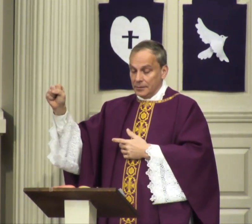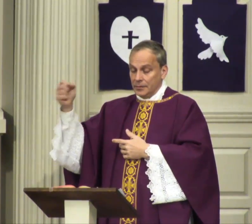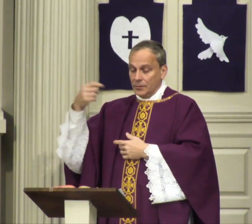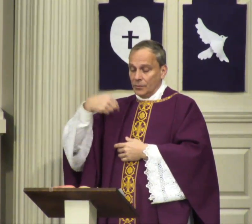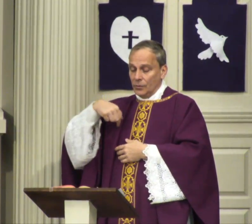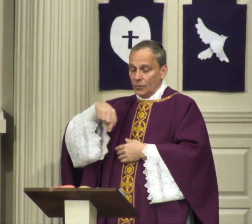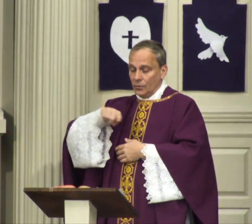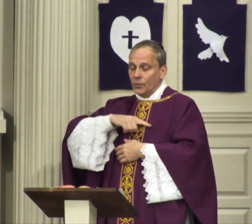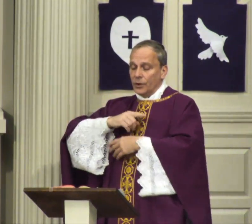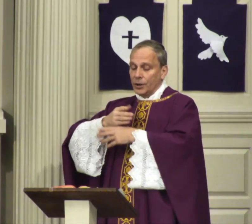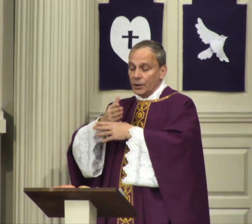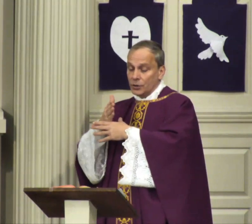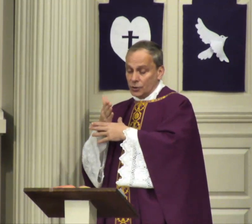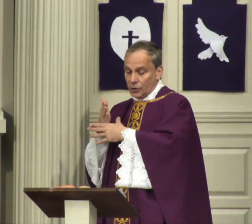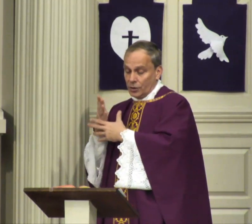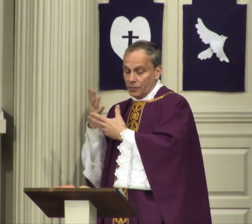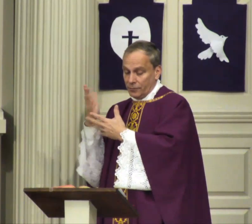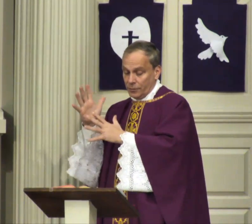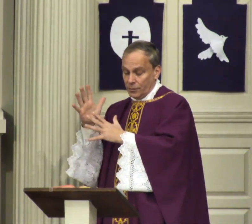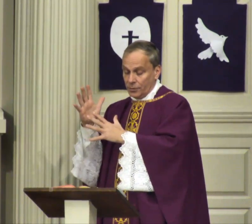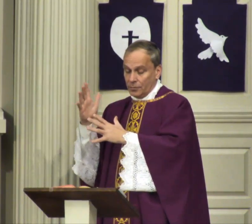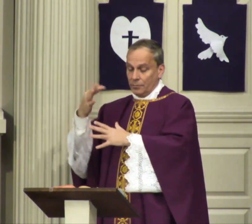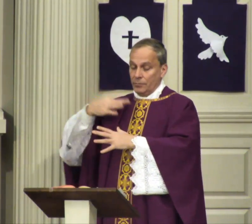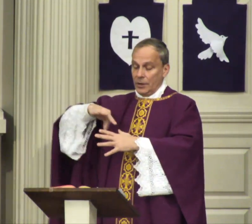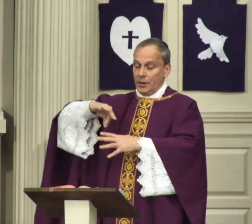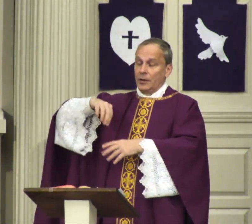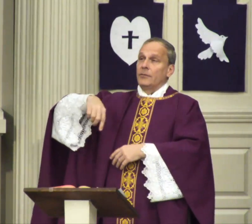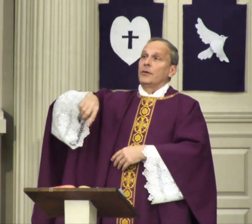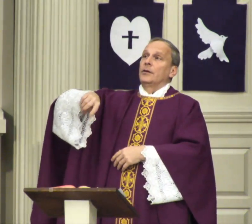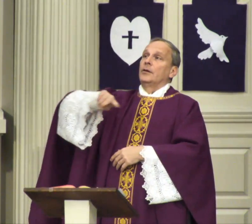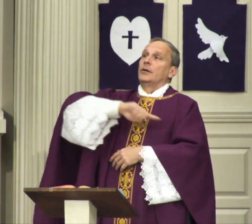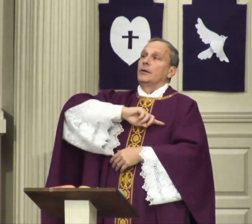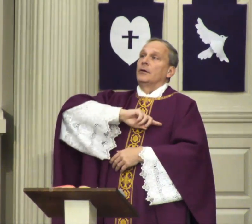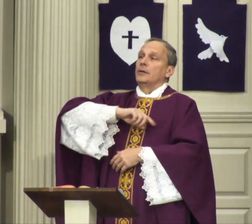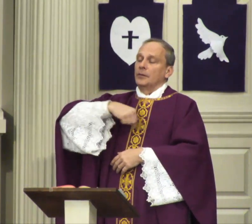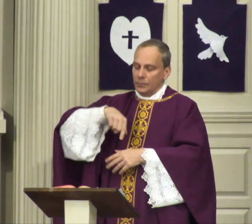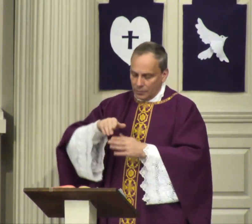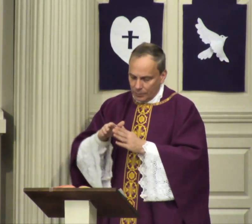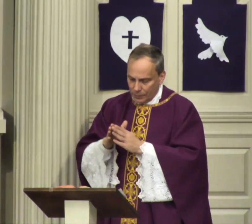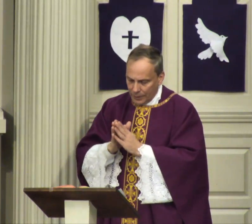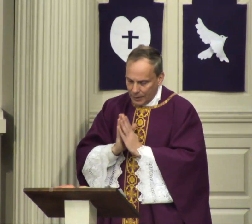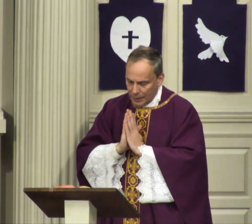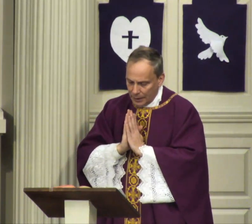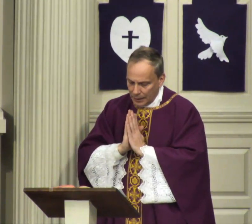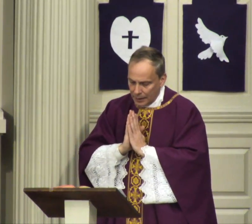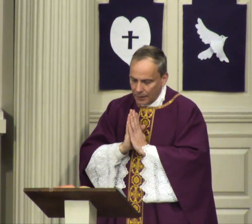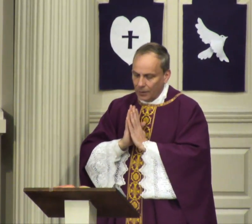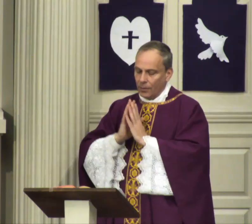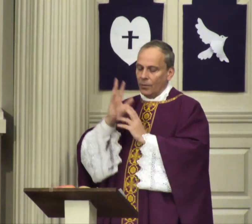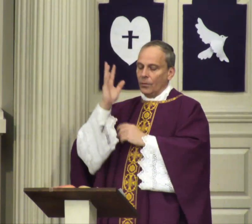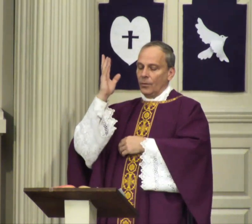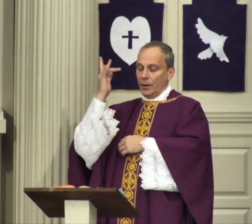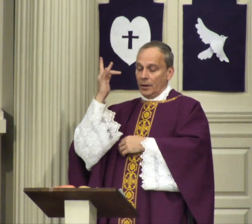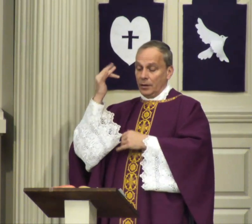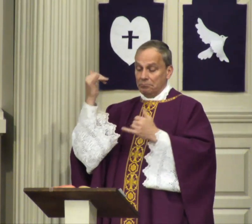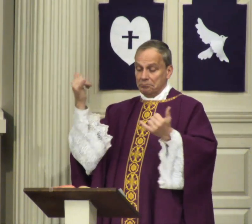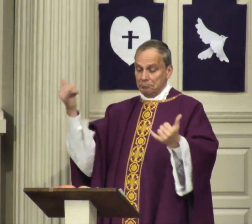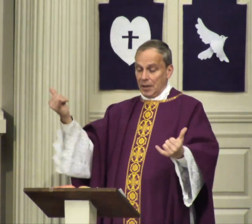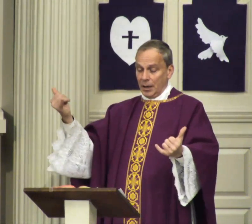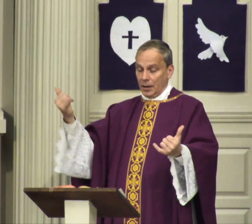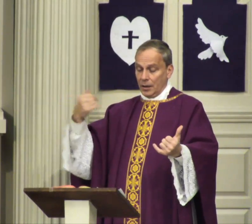May these mysteries, O Lord, in which we have participated, profit us, we